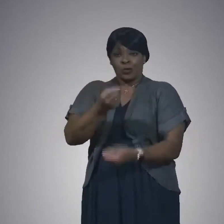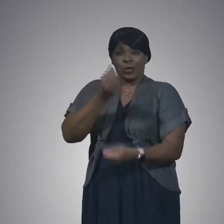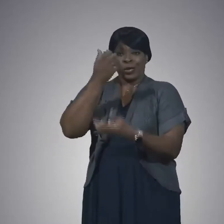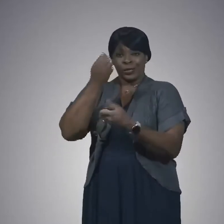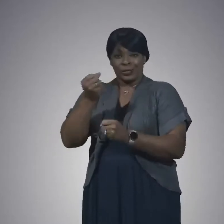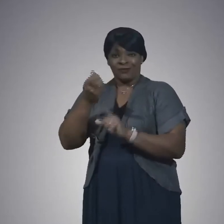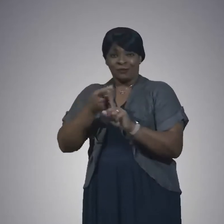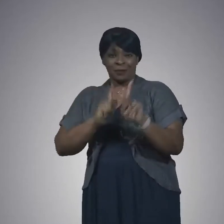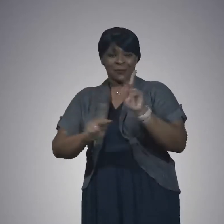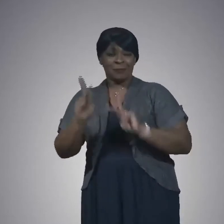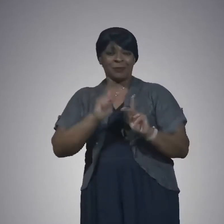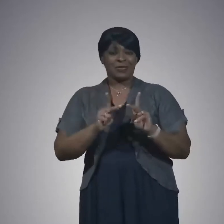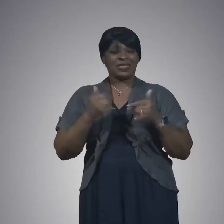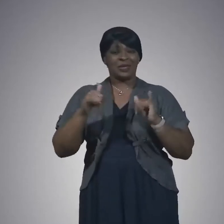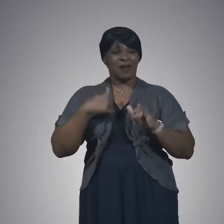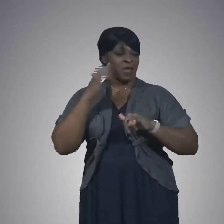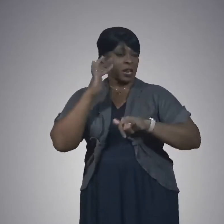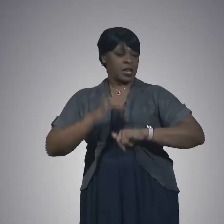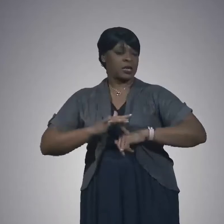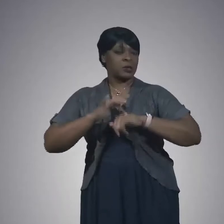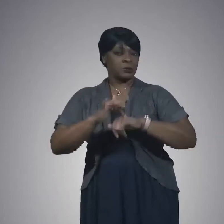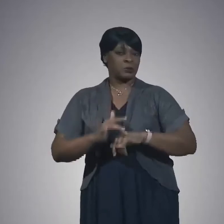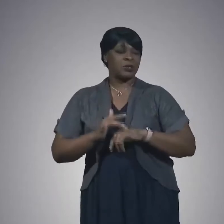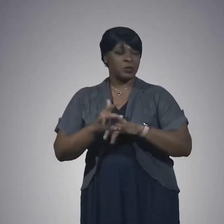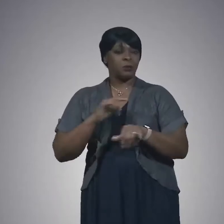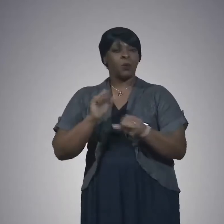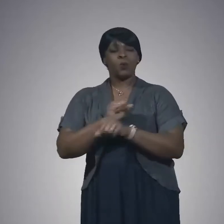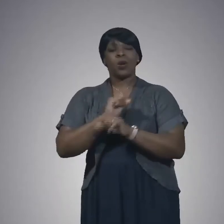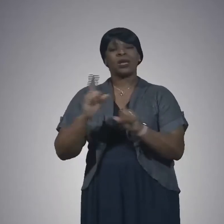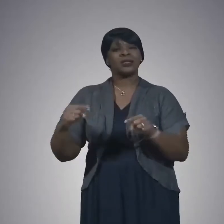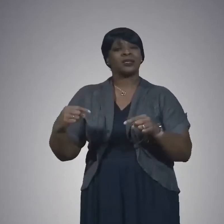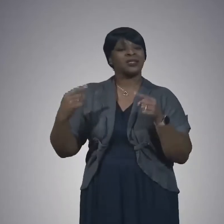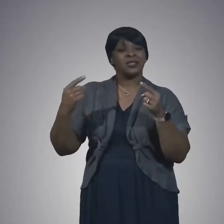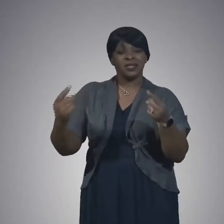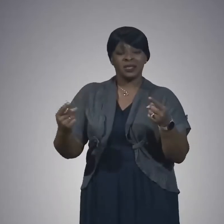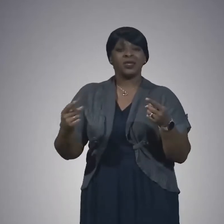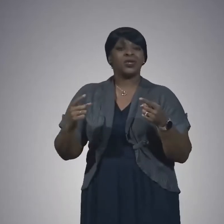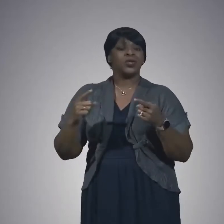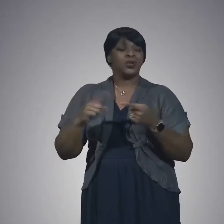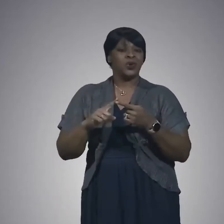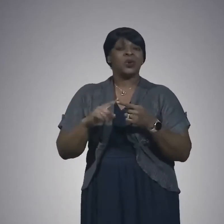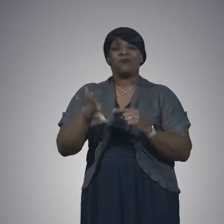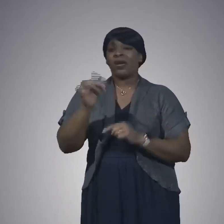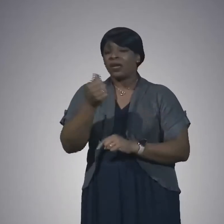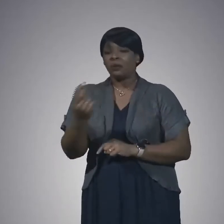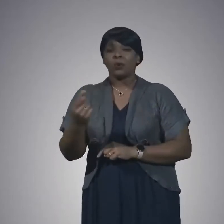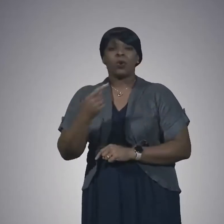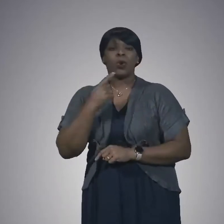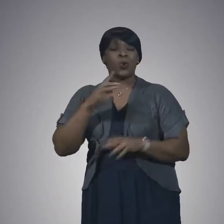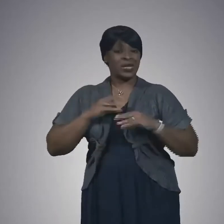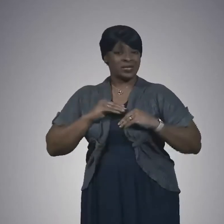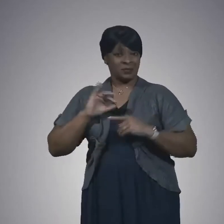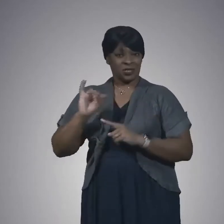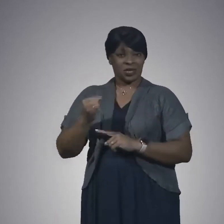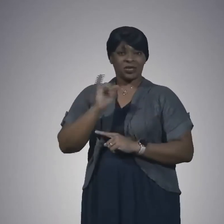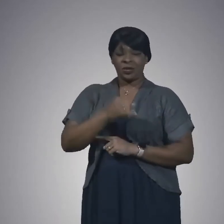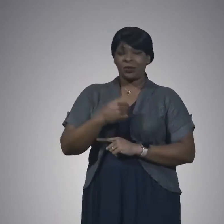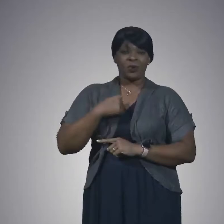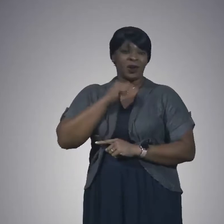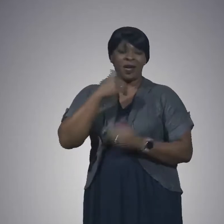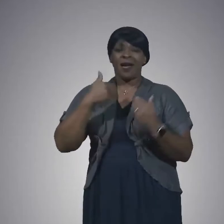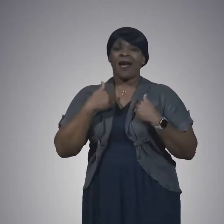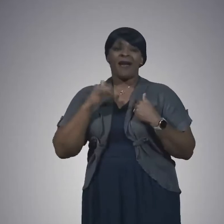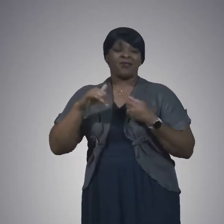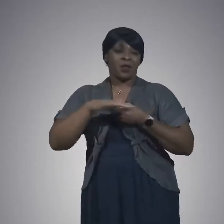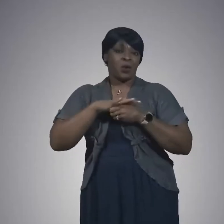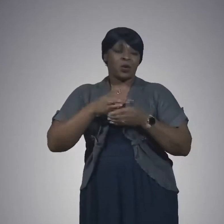and we still have that lingering. And we have been working since then to find anyone who would take it because we did not have the